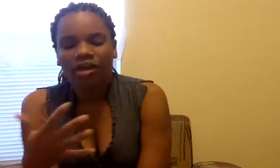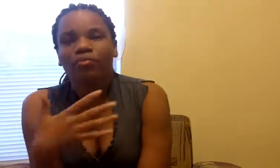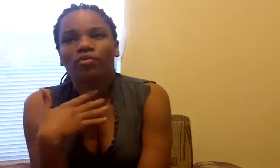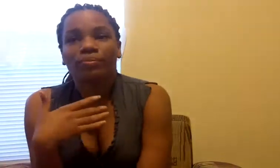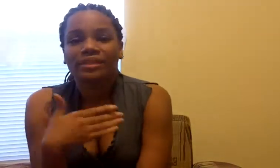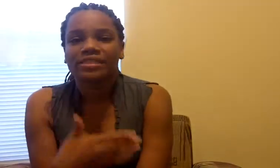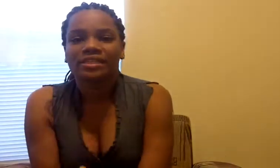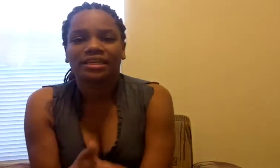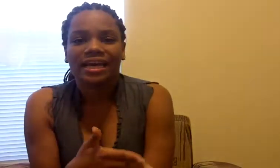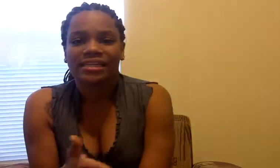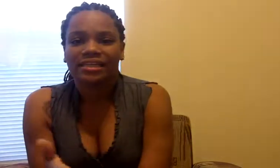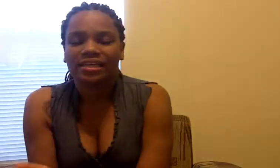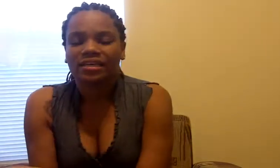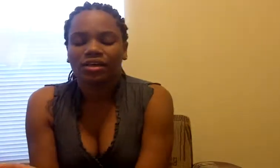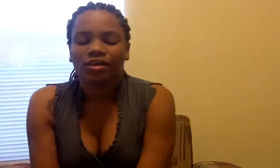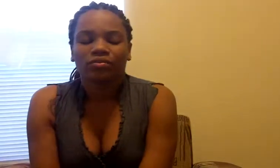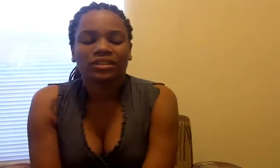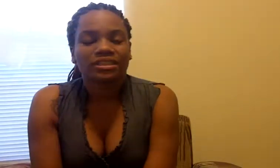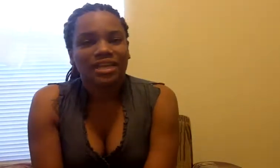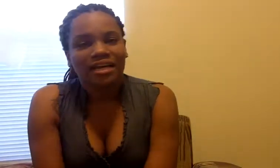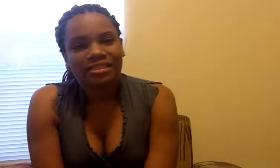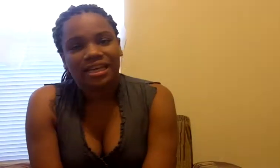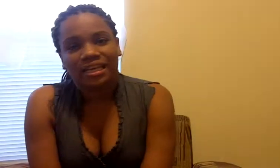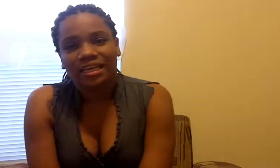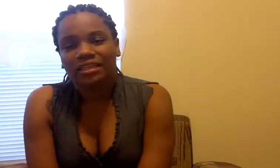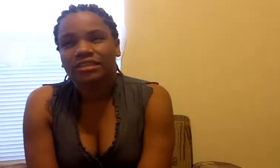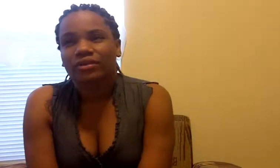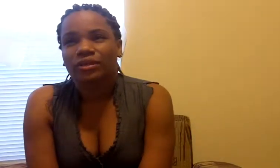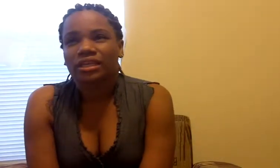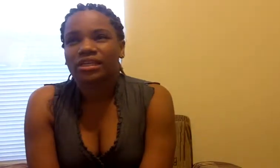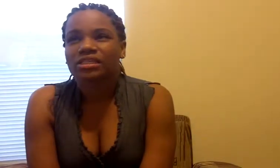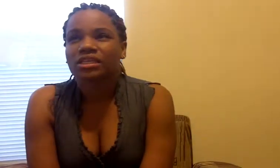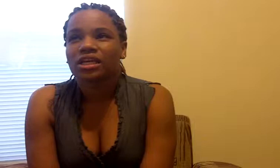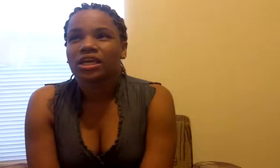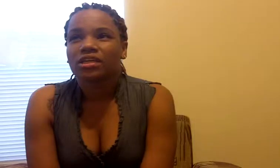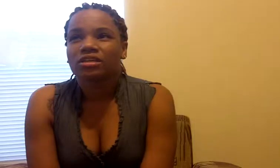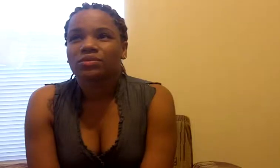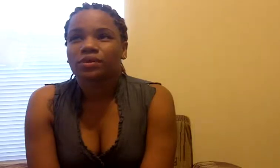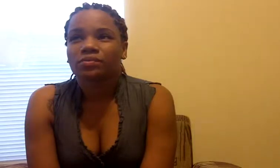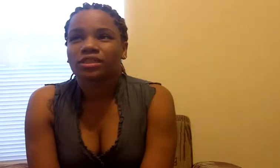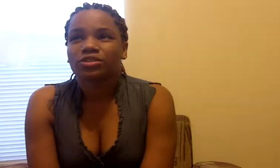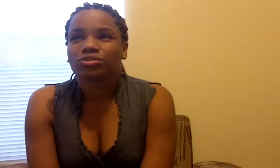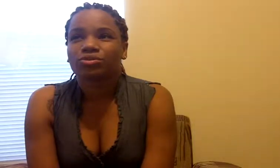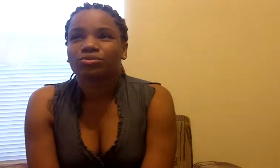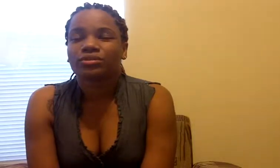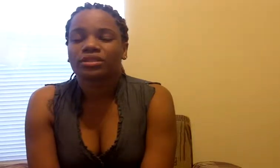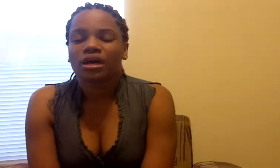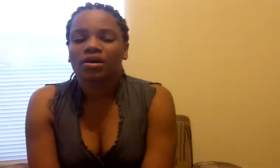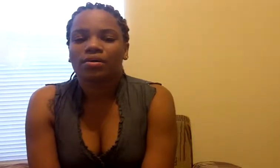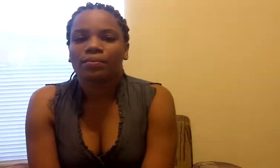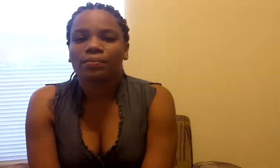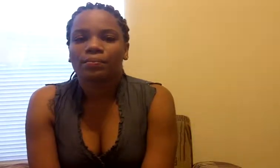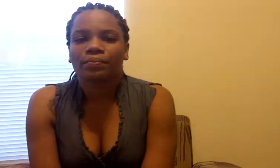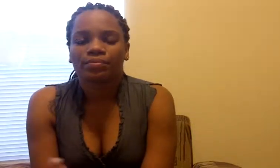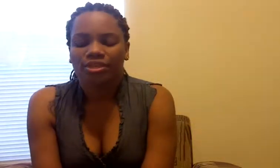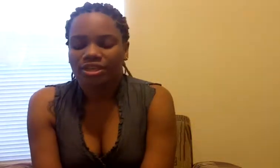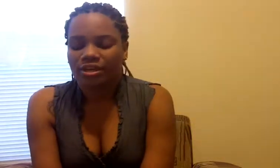Another one would be CSEE, which is Signed Exact English, and with this, it's pretty much you use